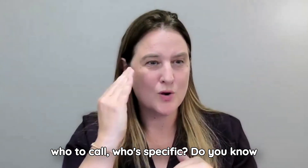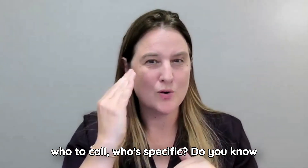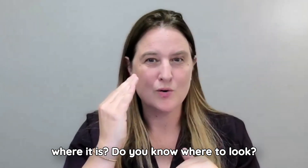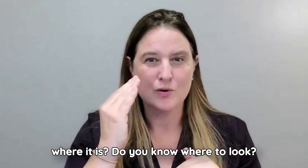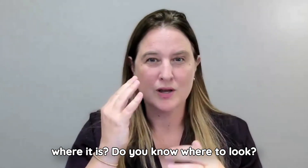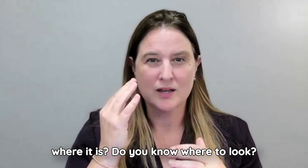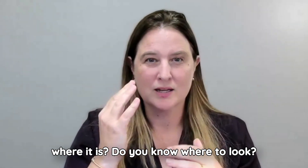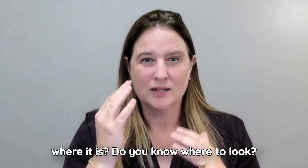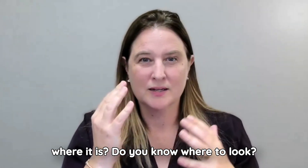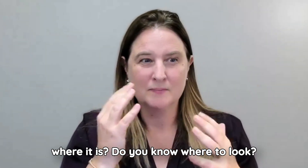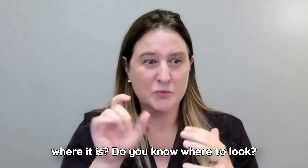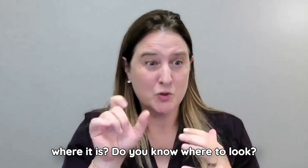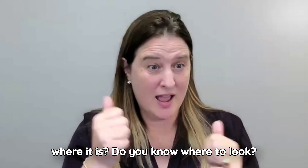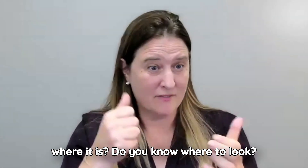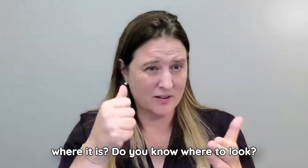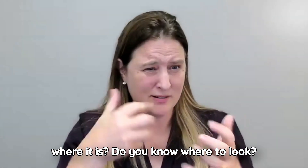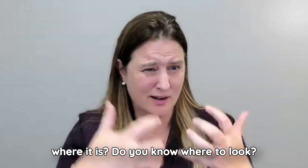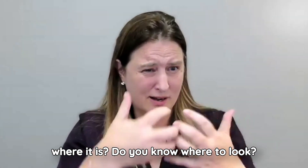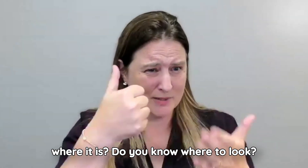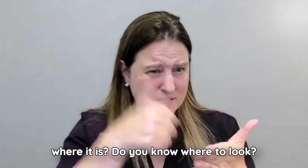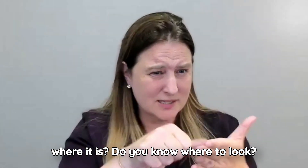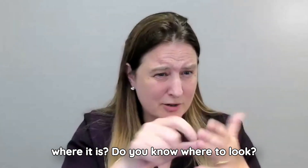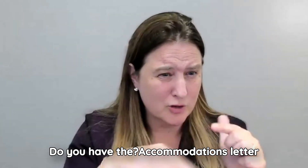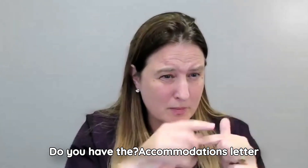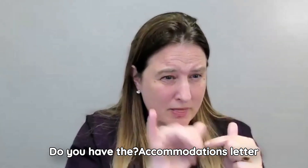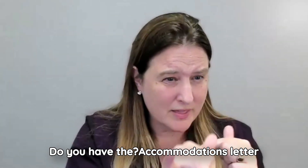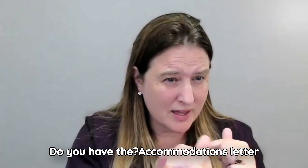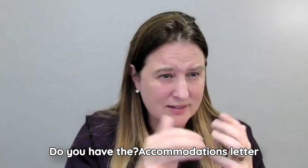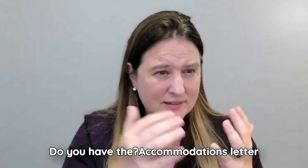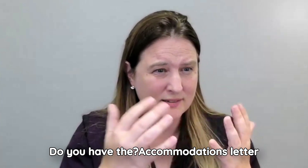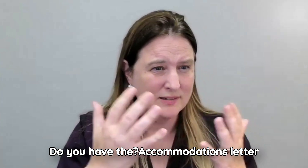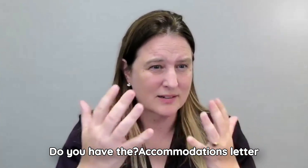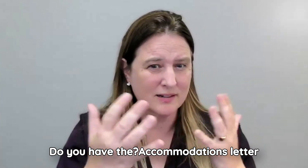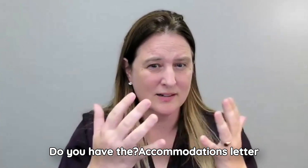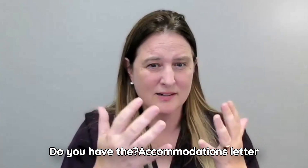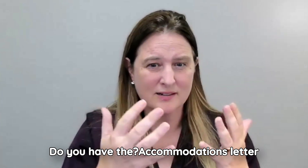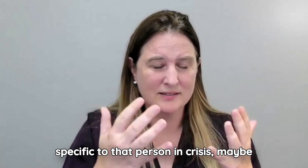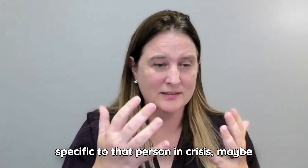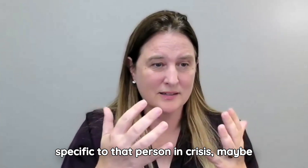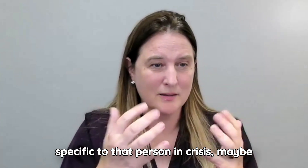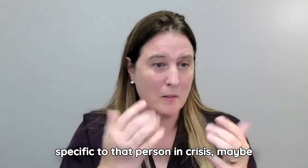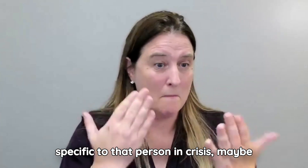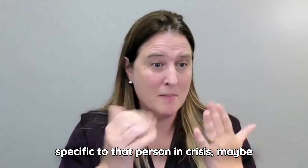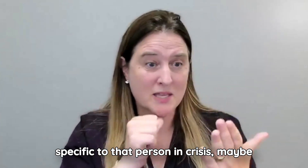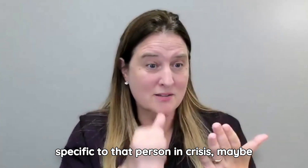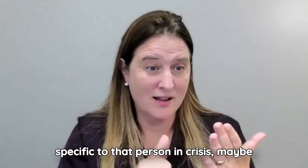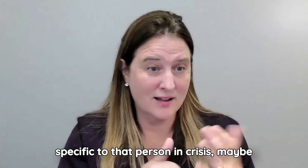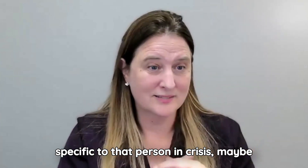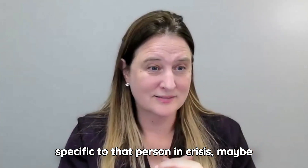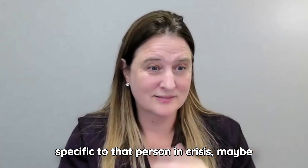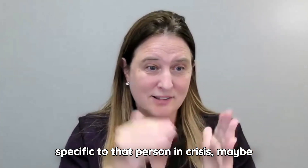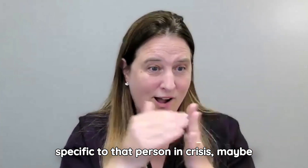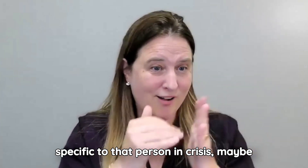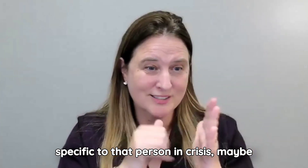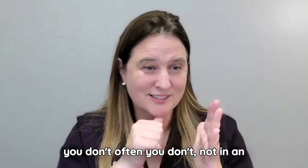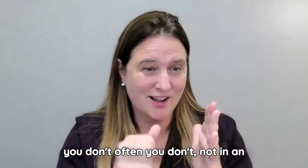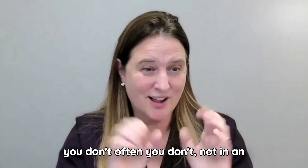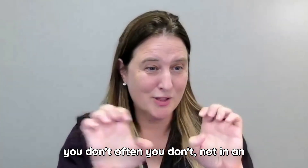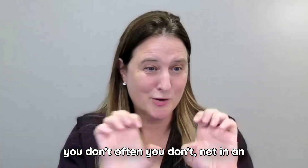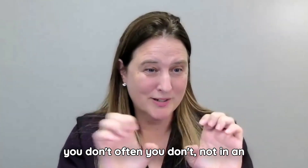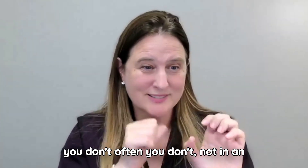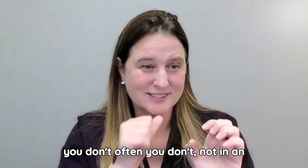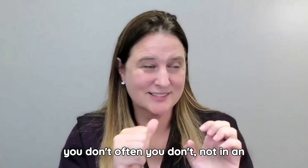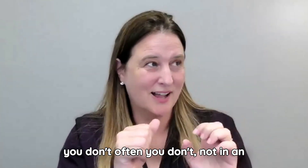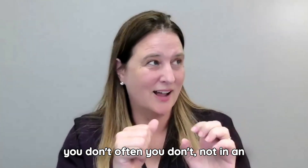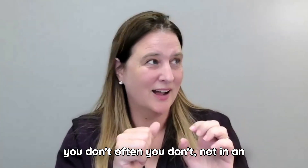specific? Do you know where it is? Do you know where to look? Do you have the accommodations letter specific to that person in crisis? Maybe you